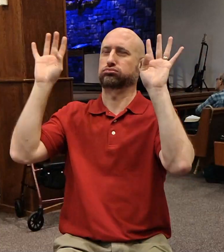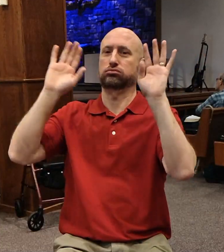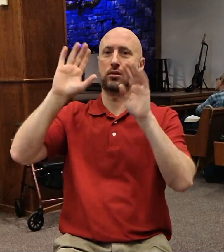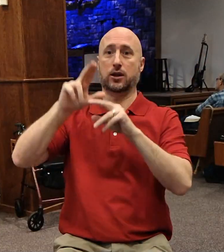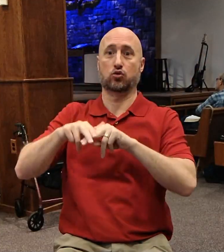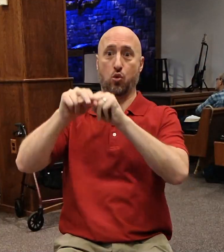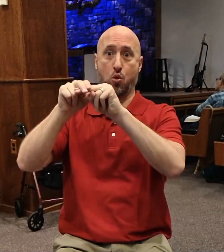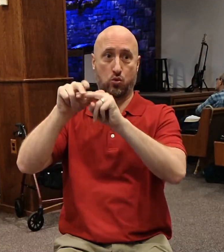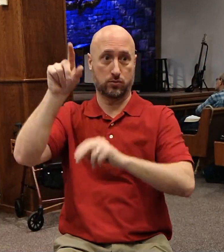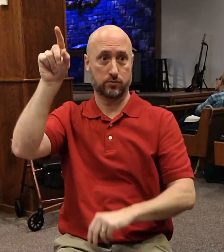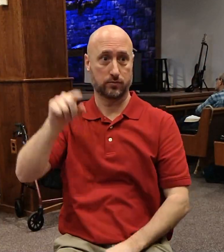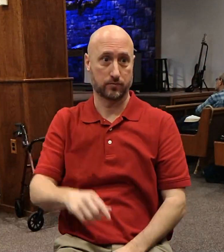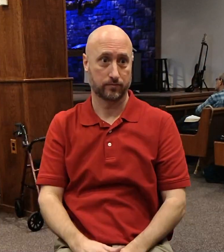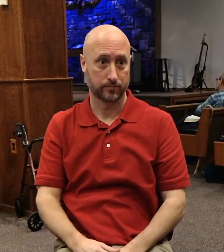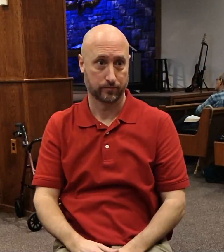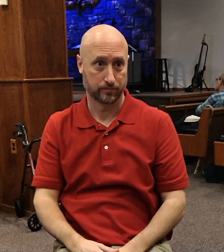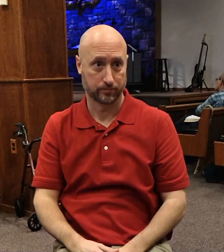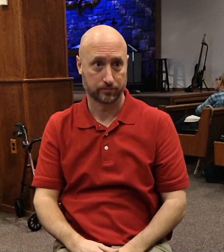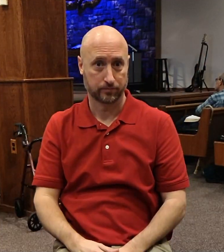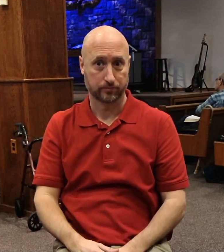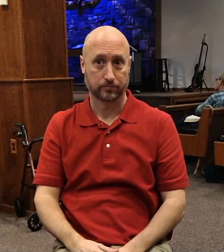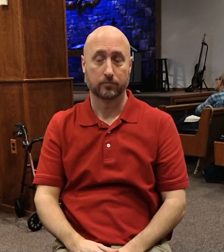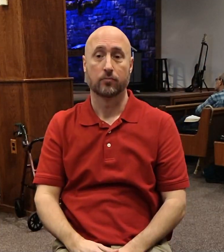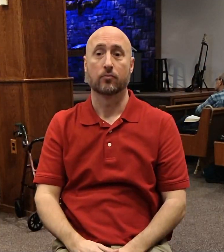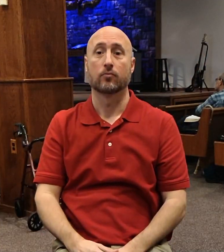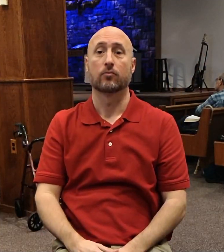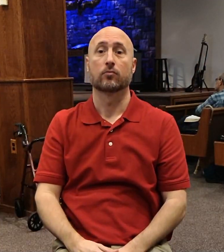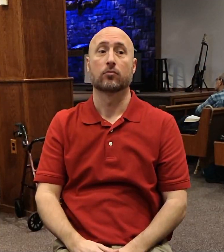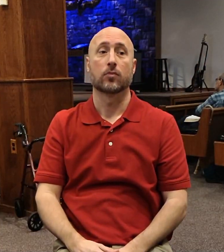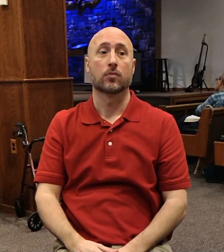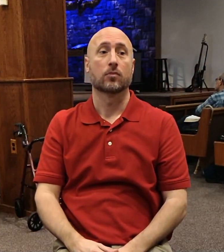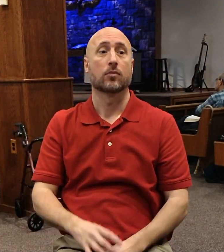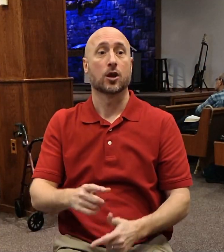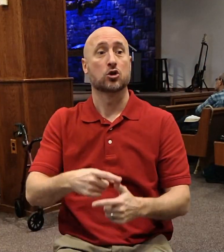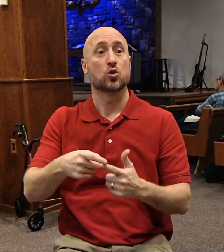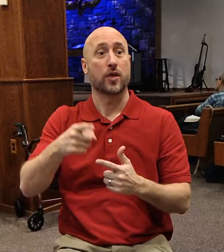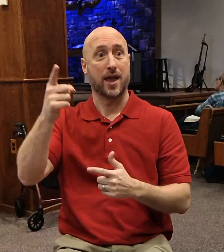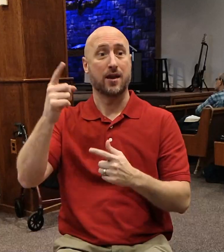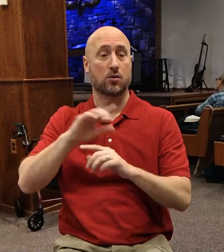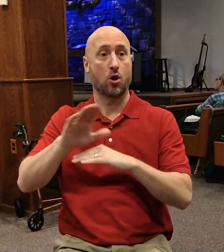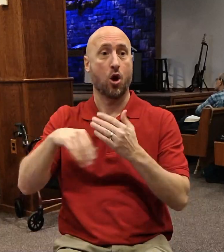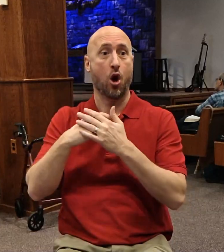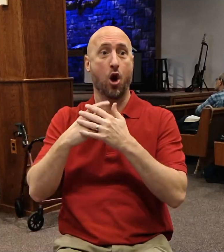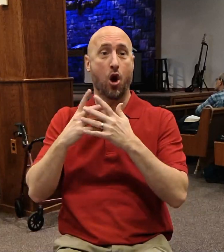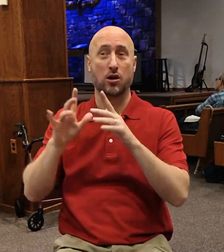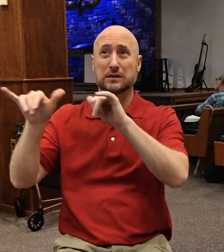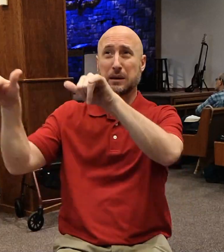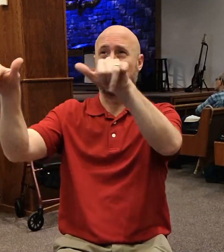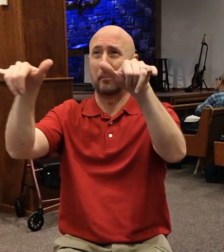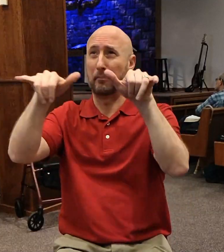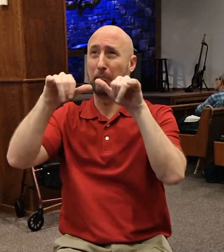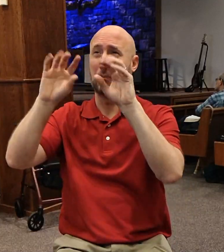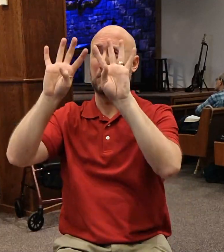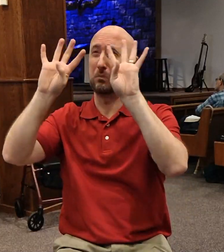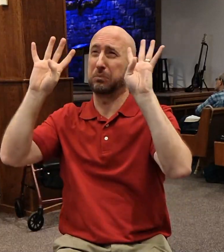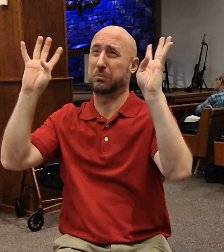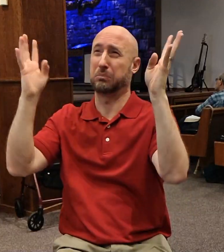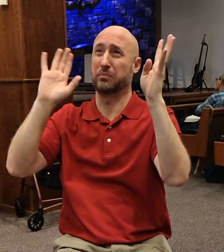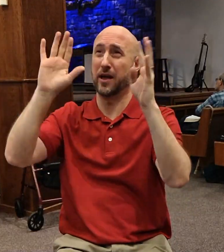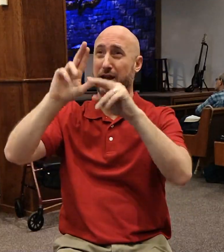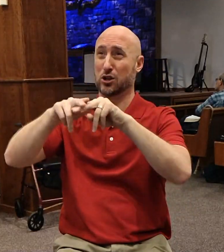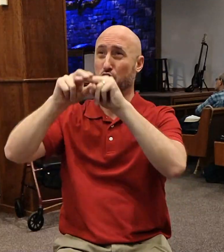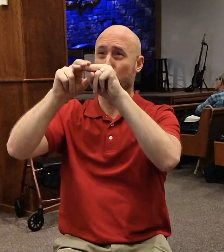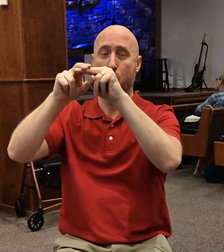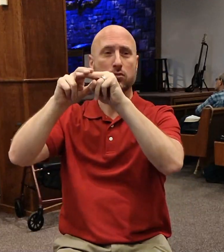And at that point their commonality outweighs any of their differences racially, you know,